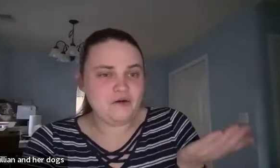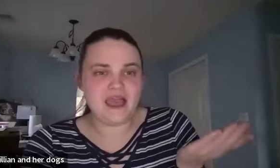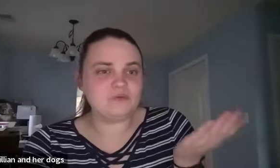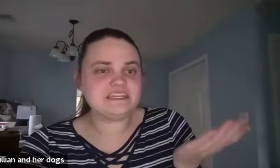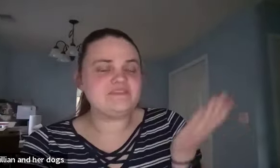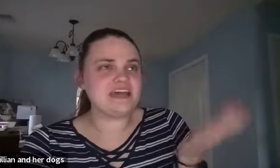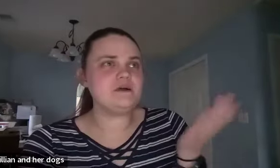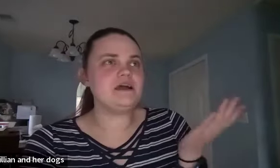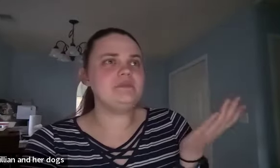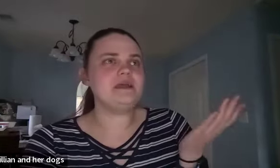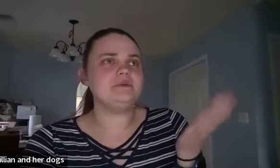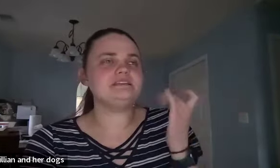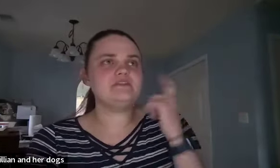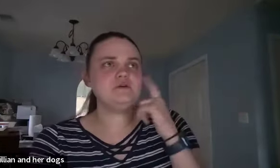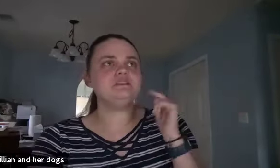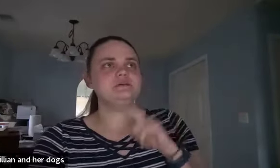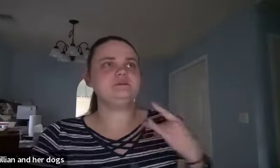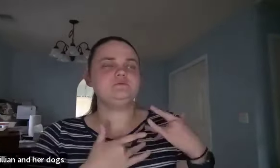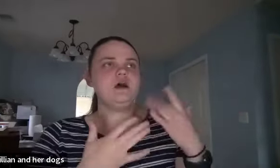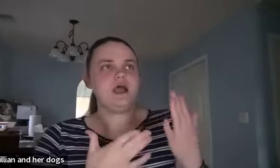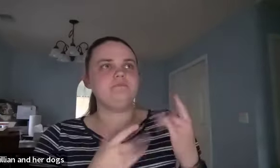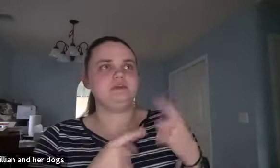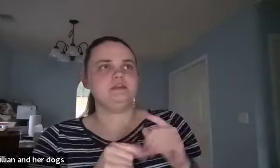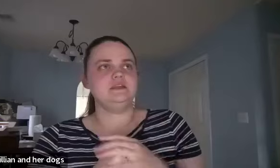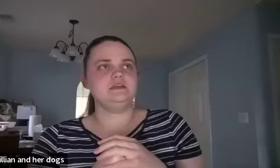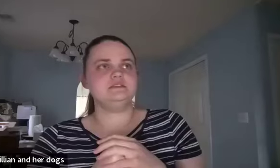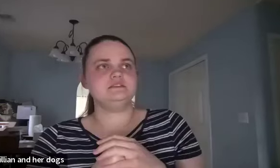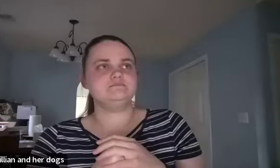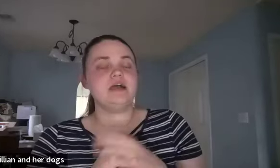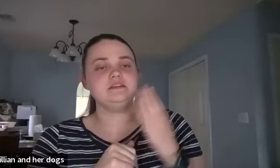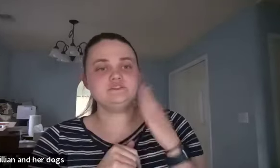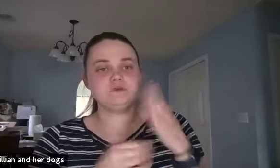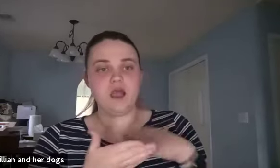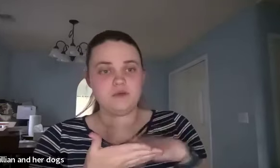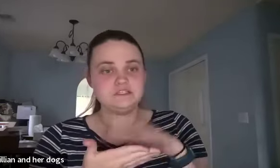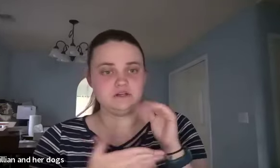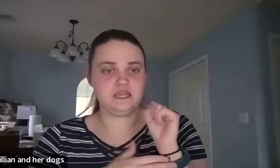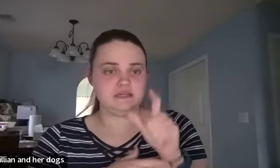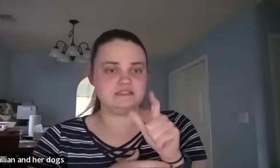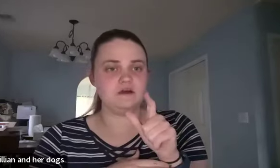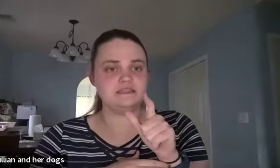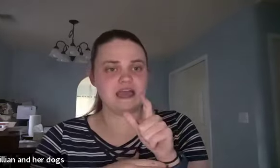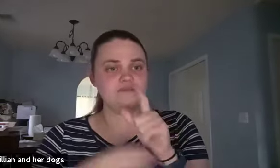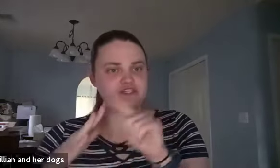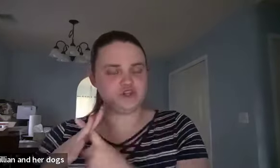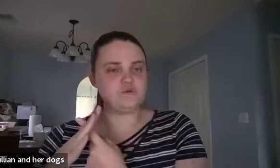Oh yeah, well see, and that's why I'm like, because I think what typically will happen is, at least when I was learning ASL, is that they start